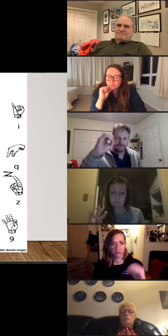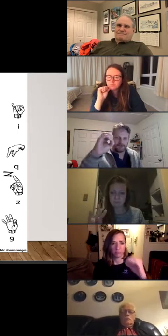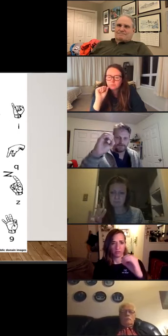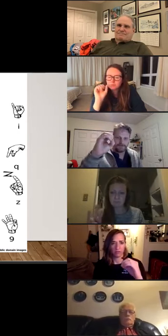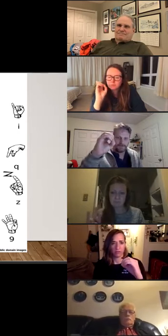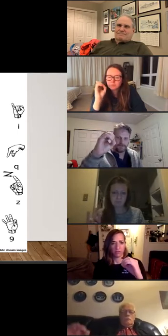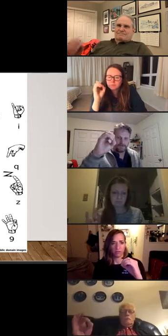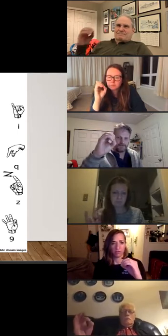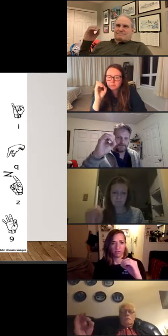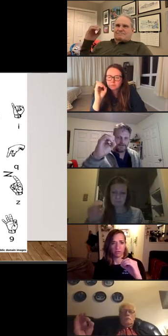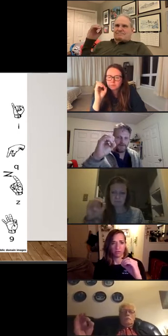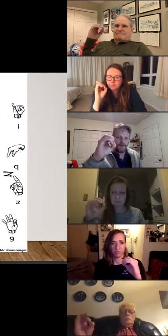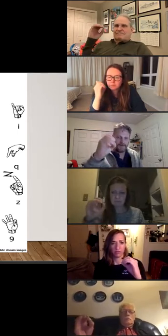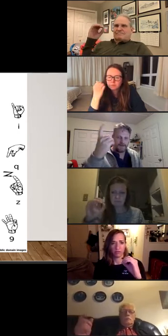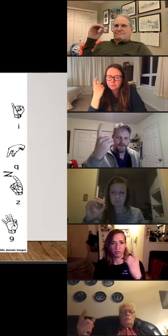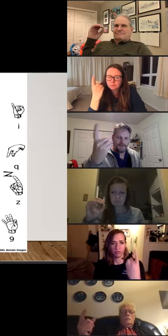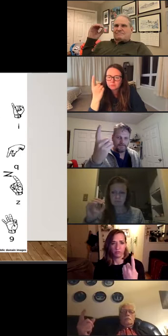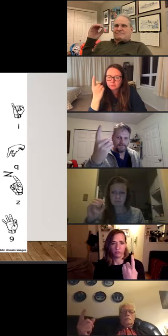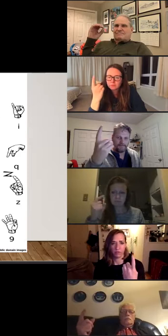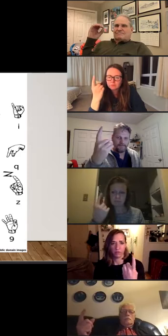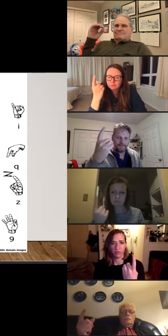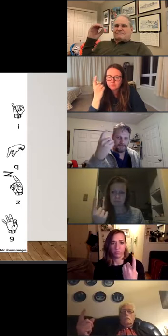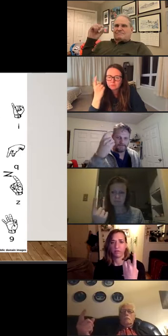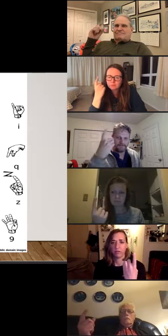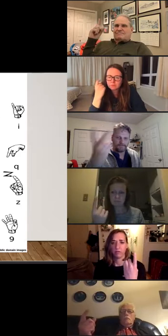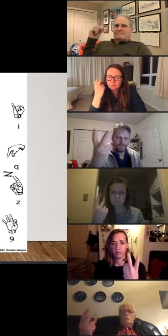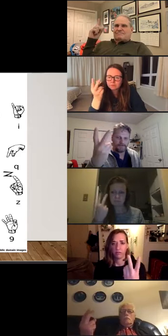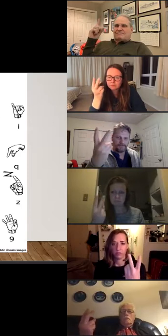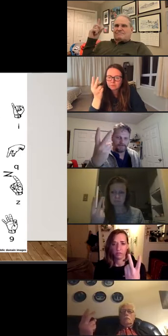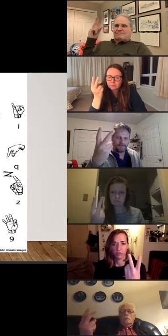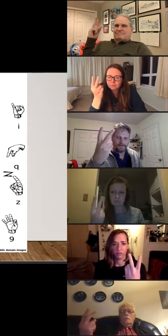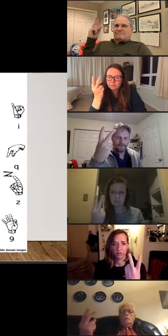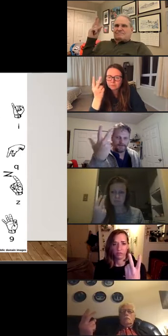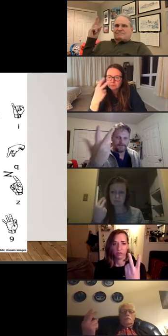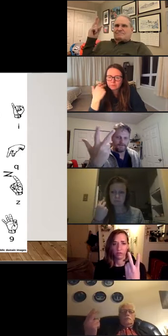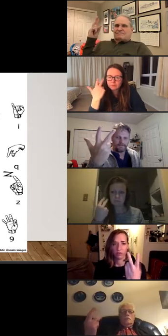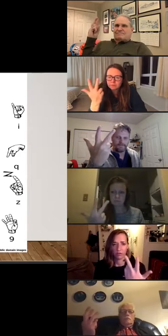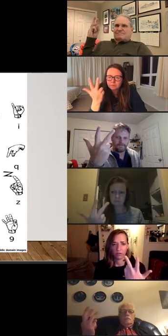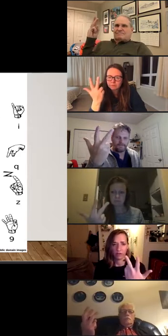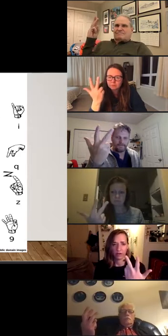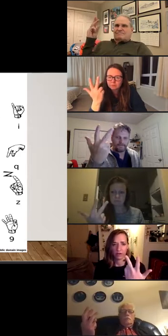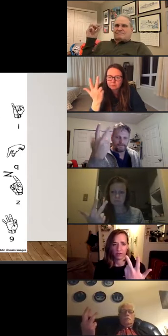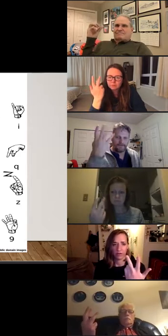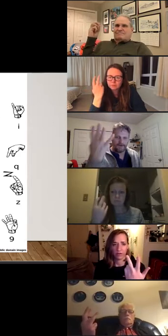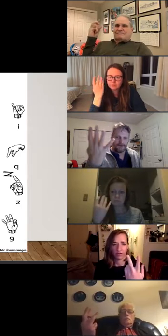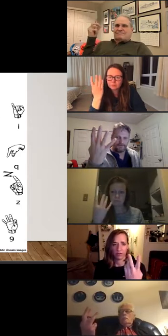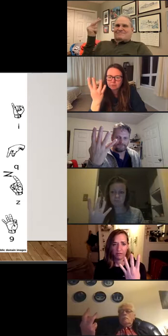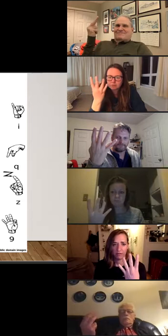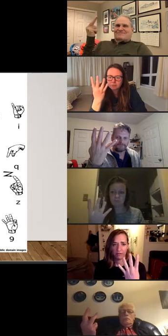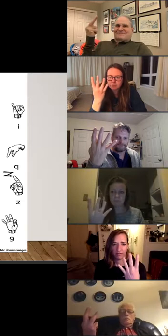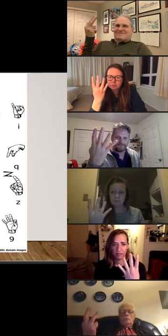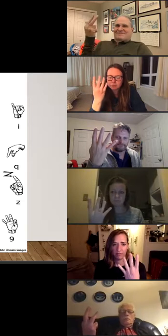0, then 1, 2, 3,